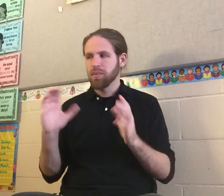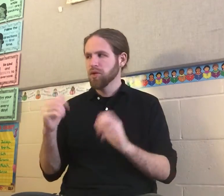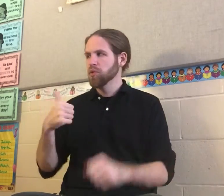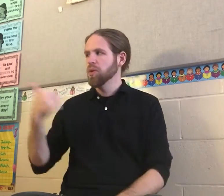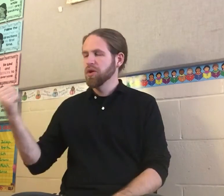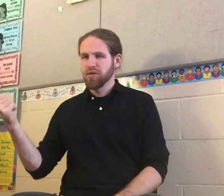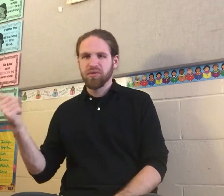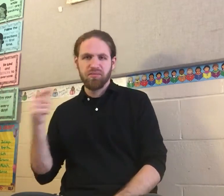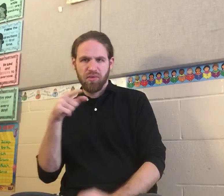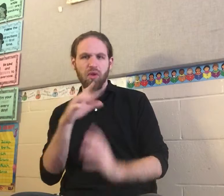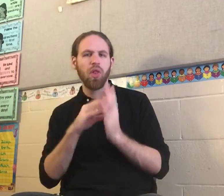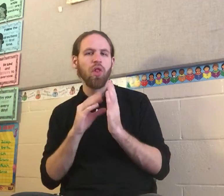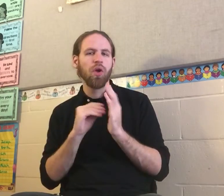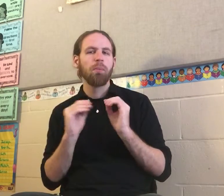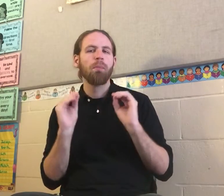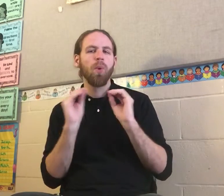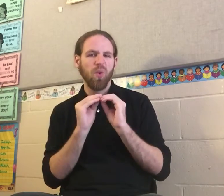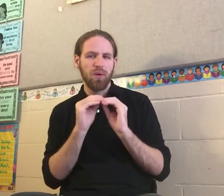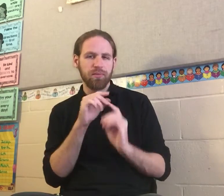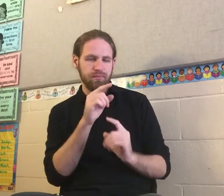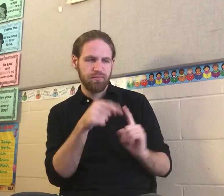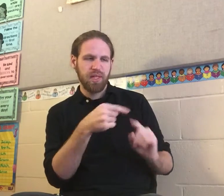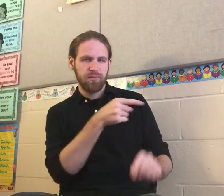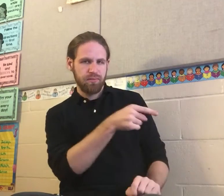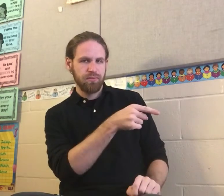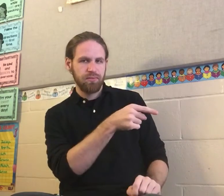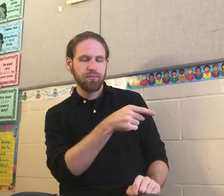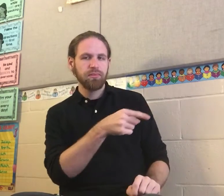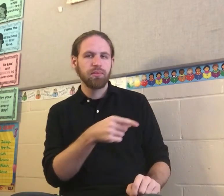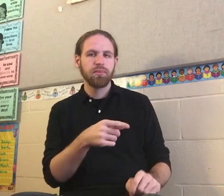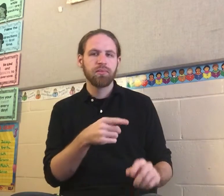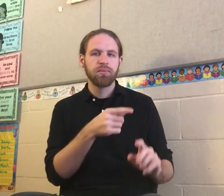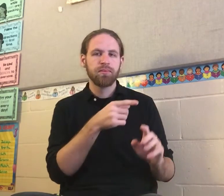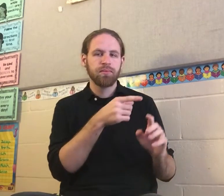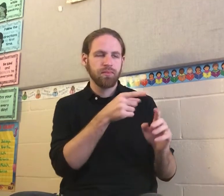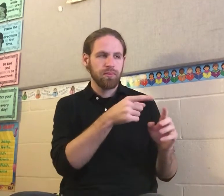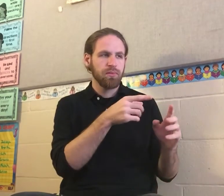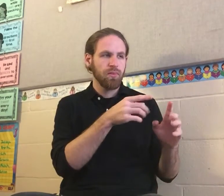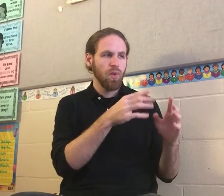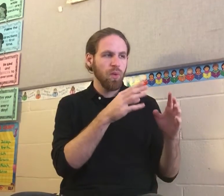day about how a cricket uses its wings to make its unique chirping sounds.